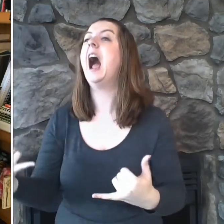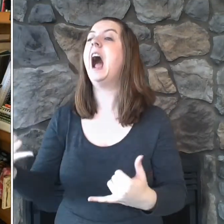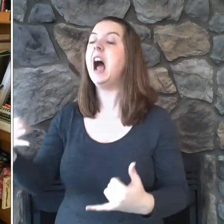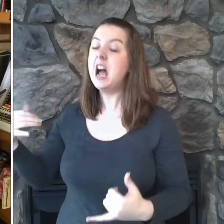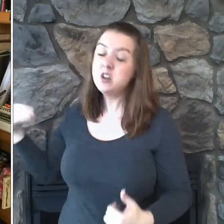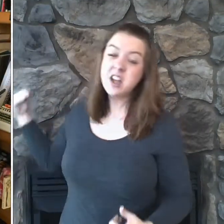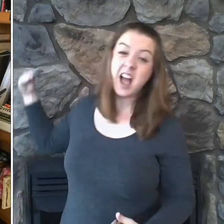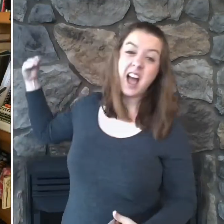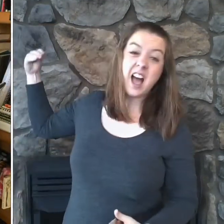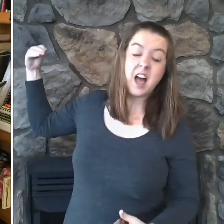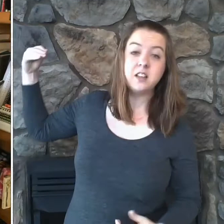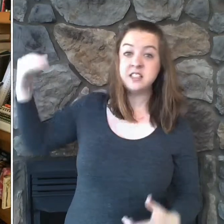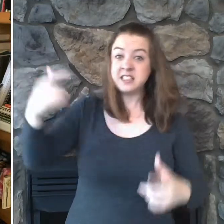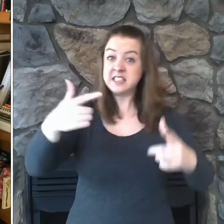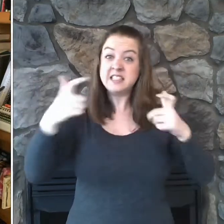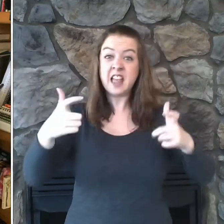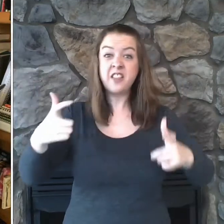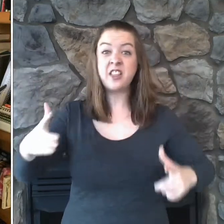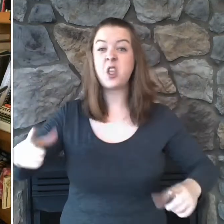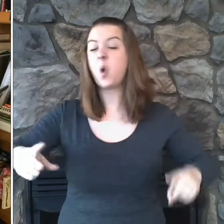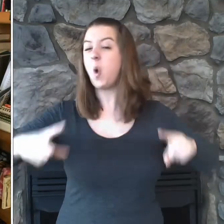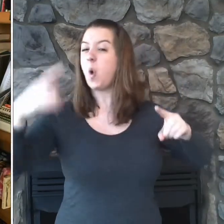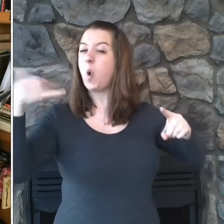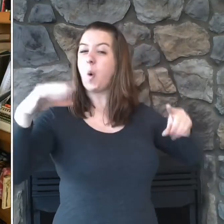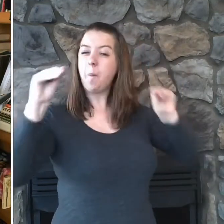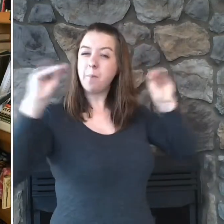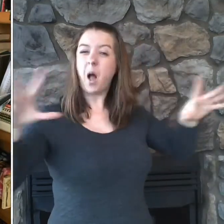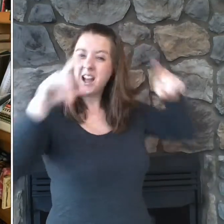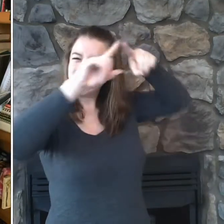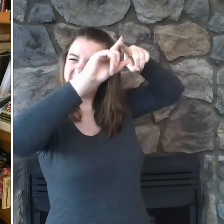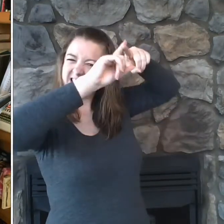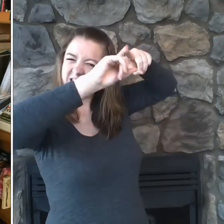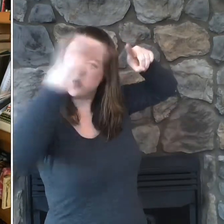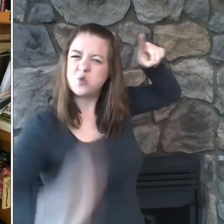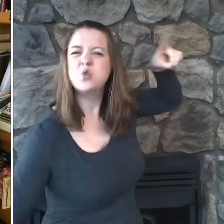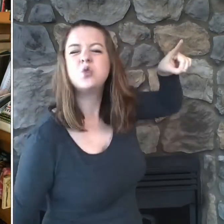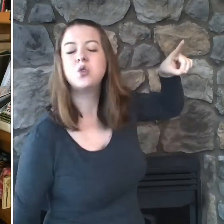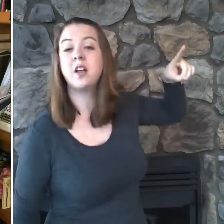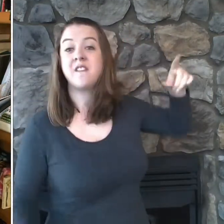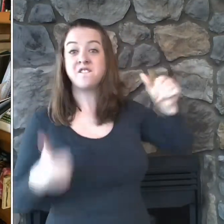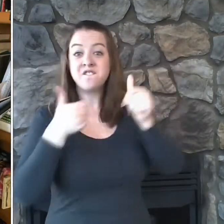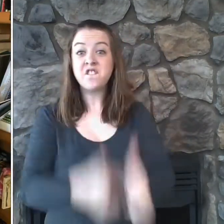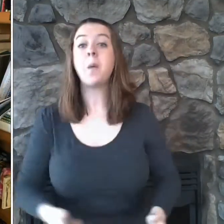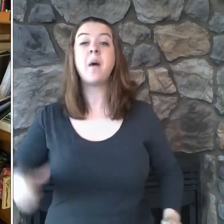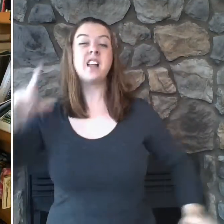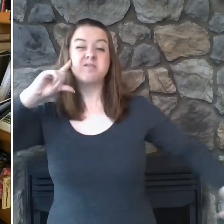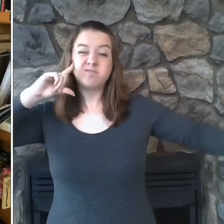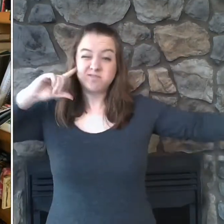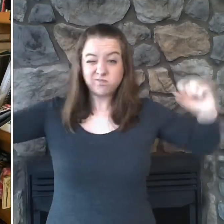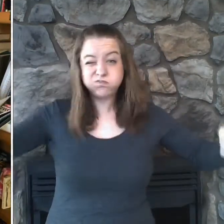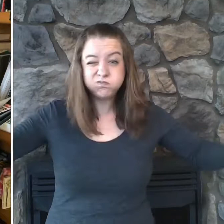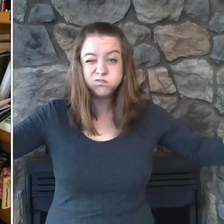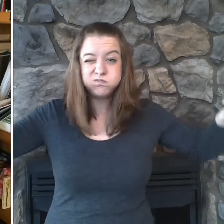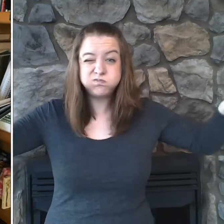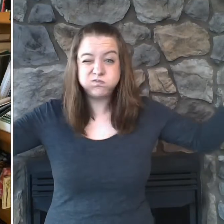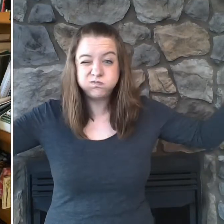Now, suddenly, there was a great flash of light, followed by a huge clap of